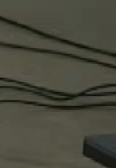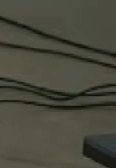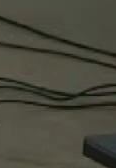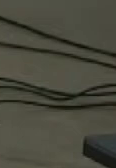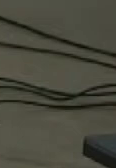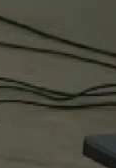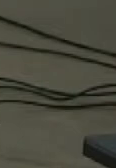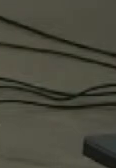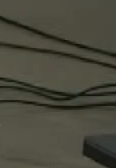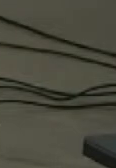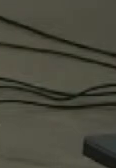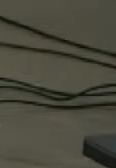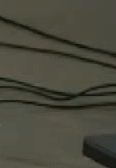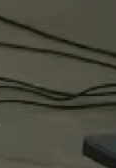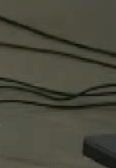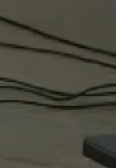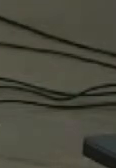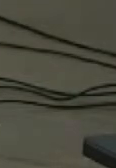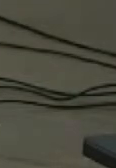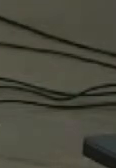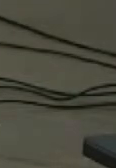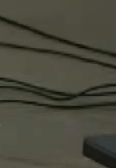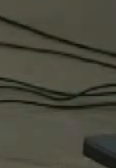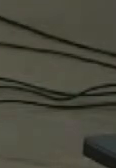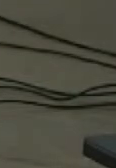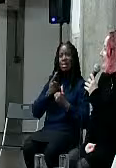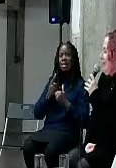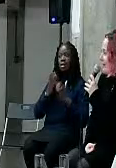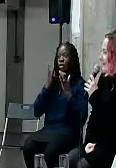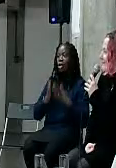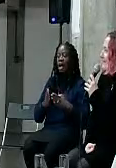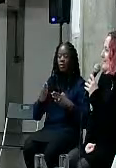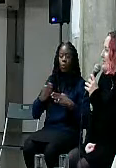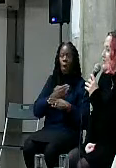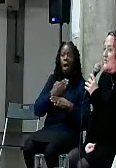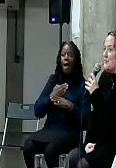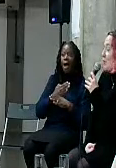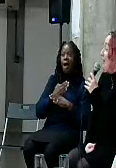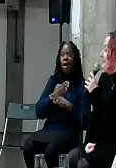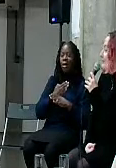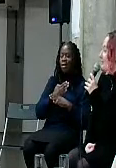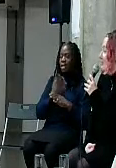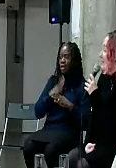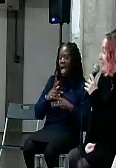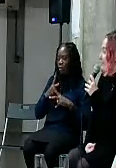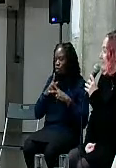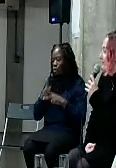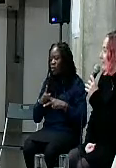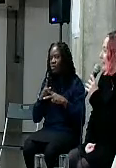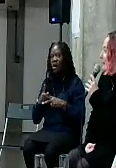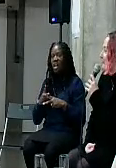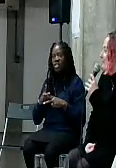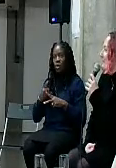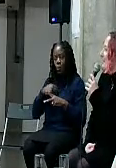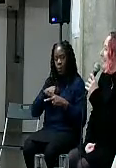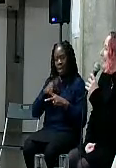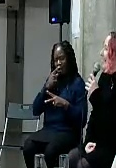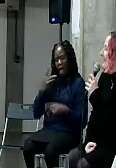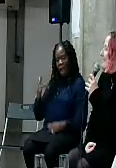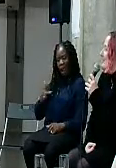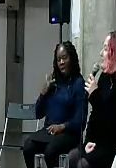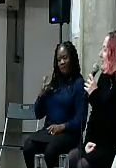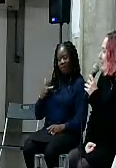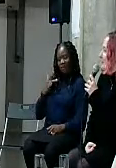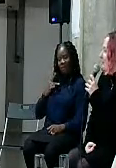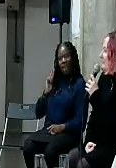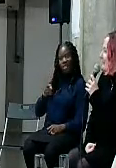doesn't require us to work or to provide. It just requires us to be,